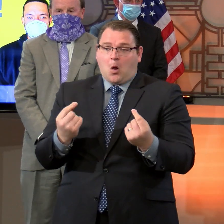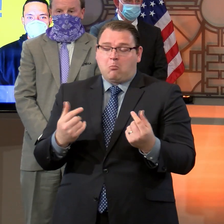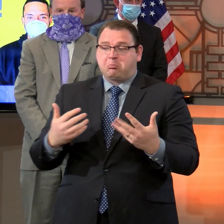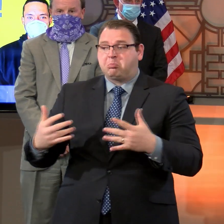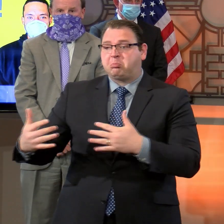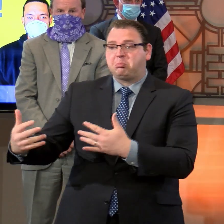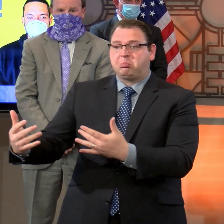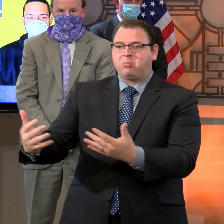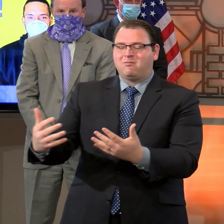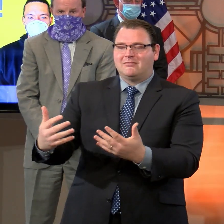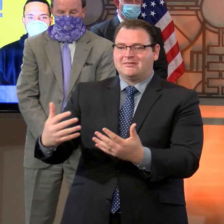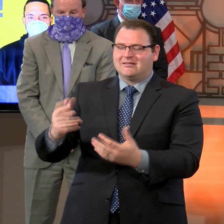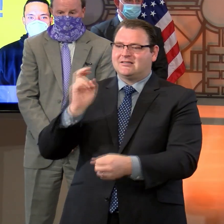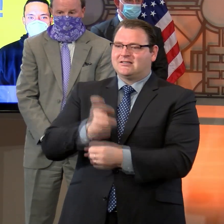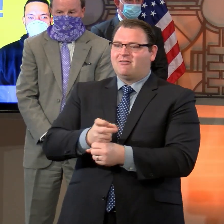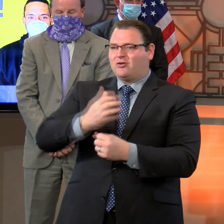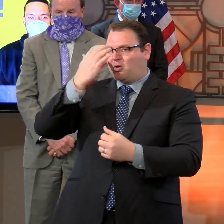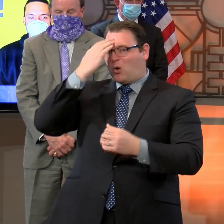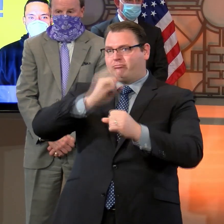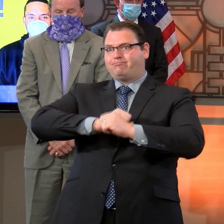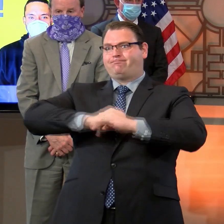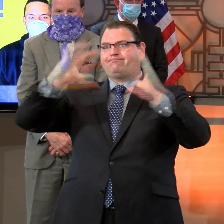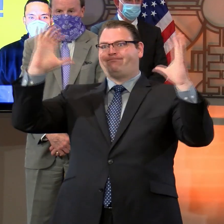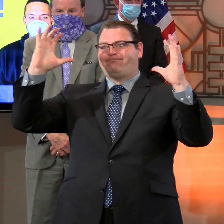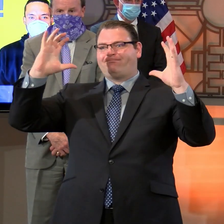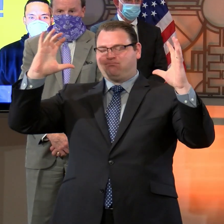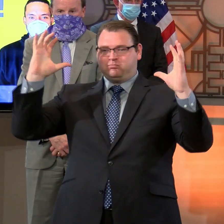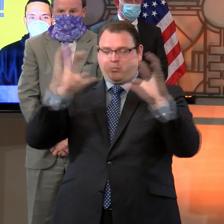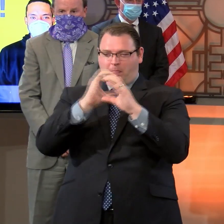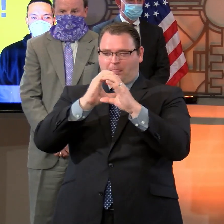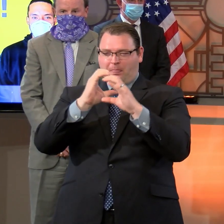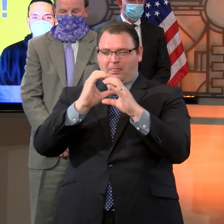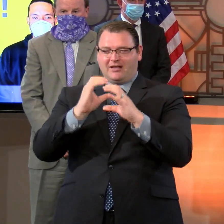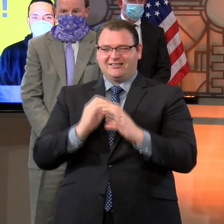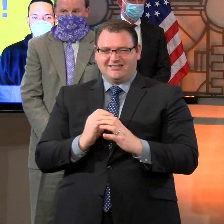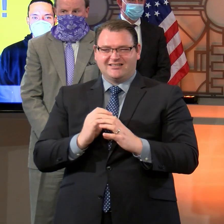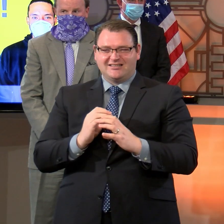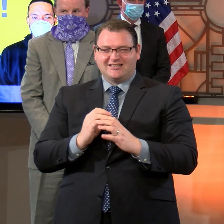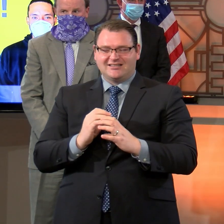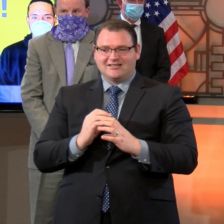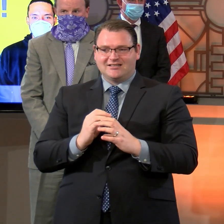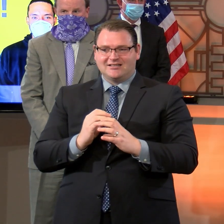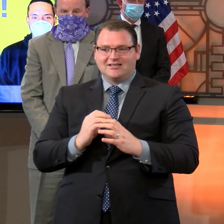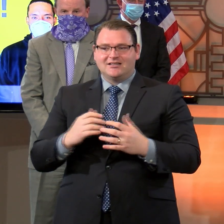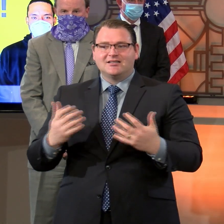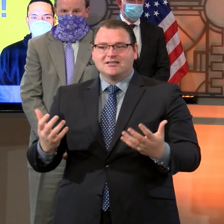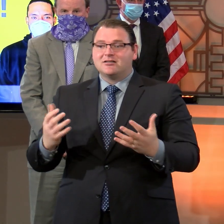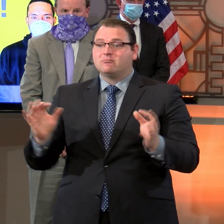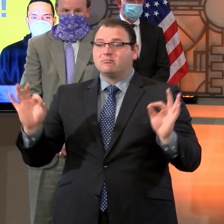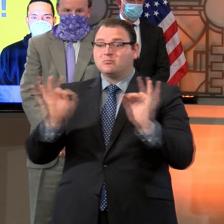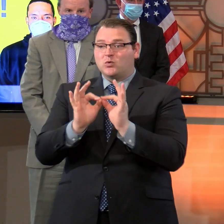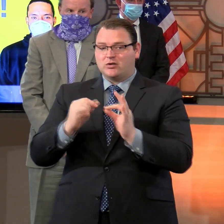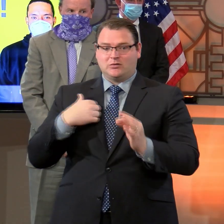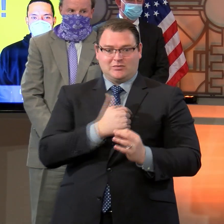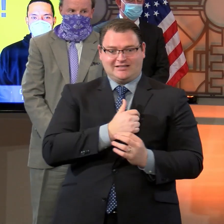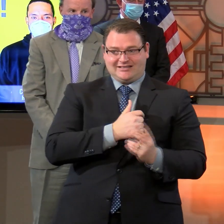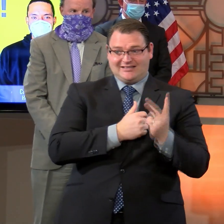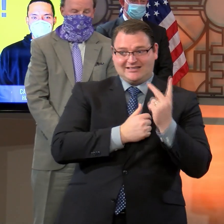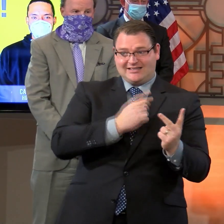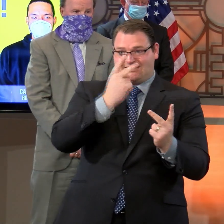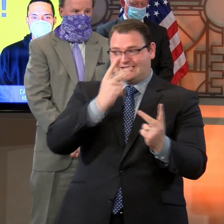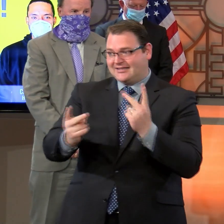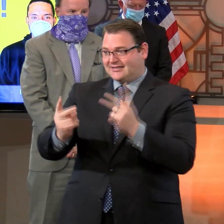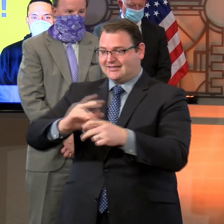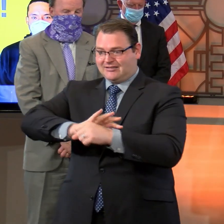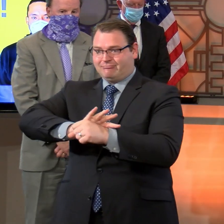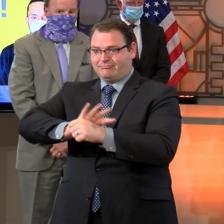as long as, it's for today. Doesn't necessarily apply tomorrow. So because we can't quite see where the virus is without much